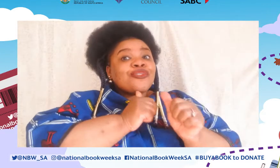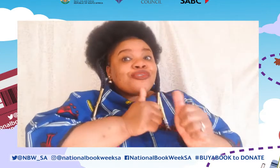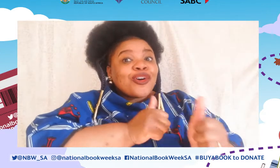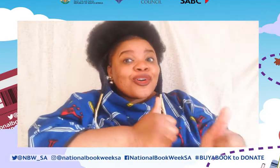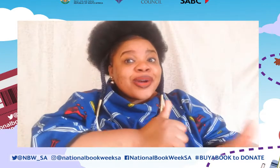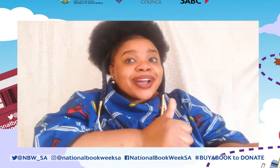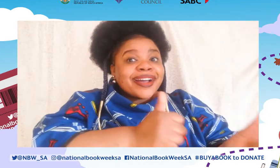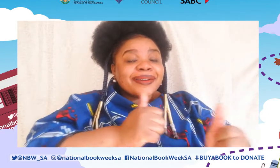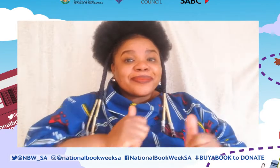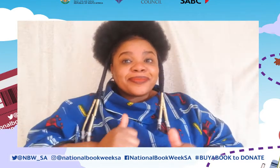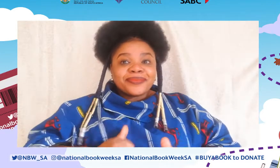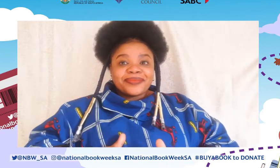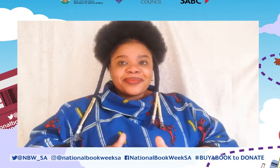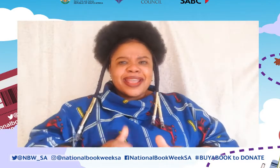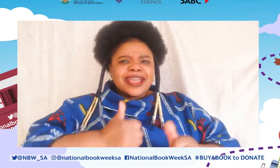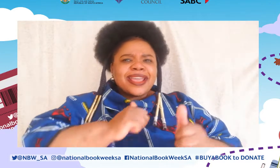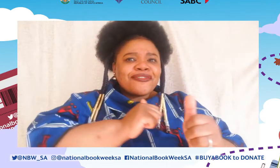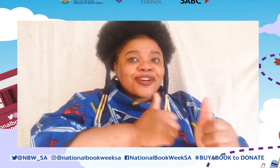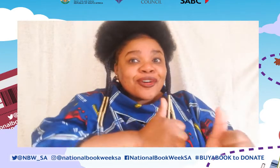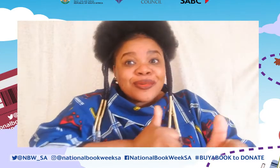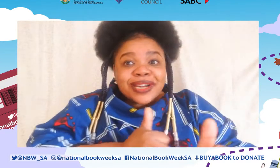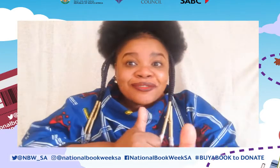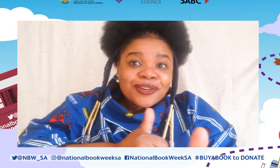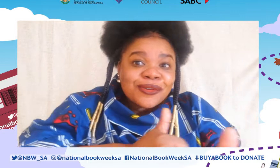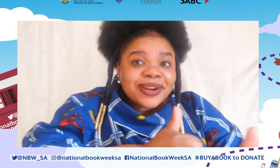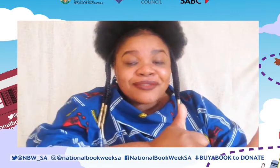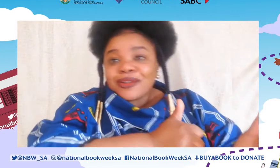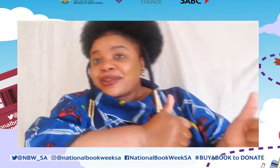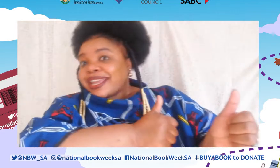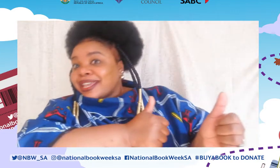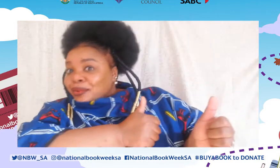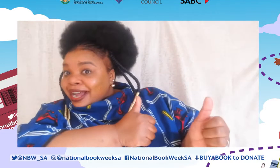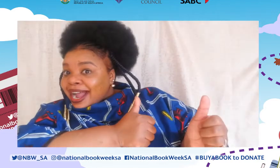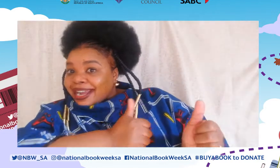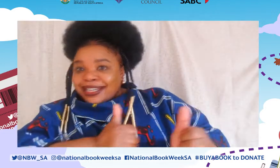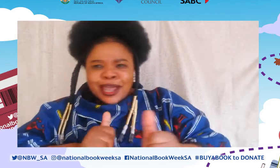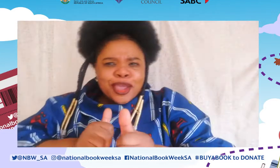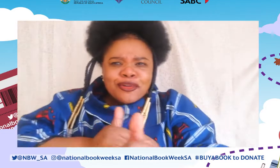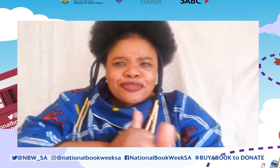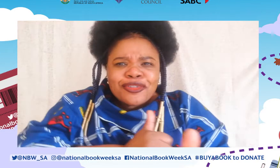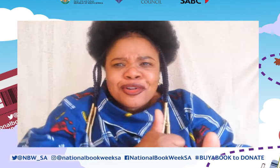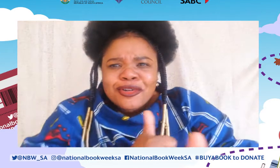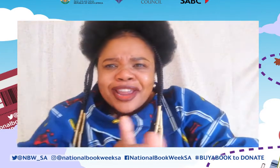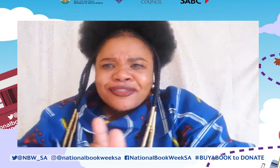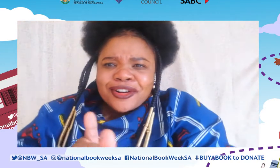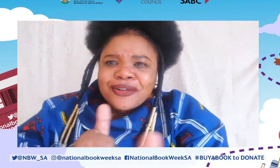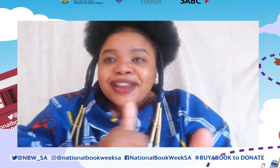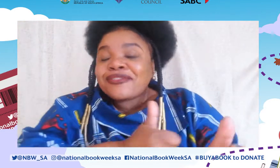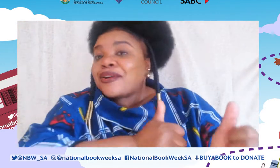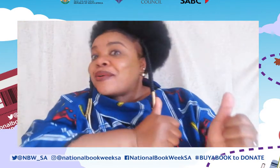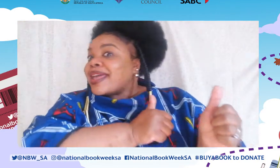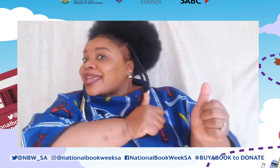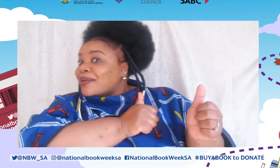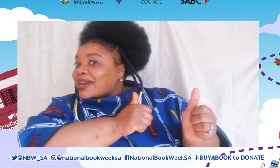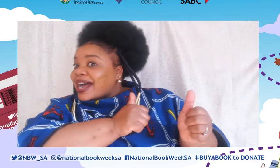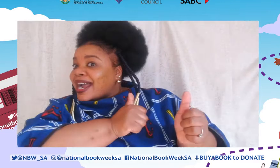to follow her. He followed and followed and followed. He would hide. He would follow and follow and